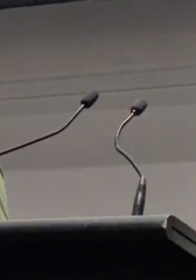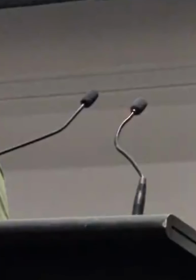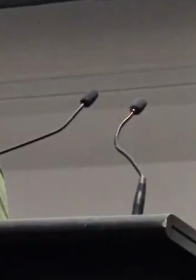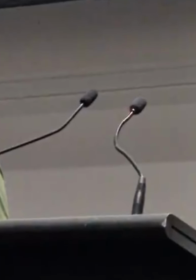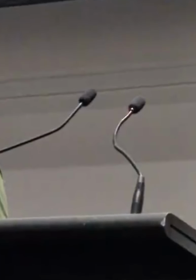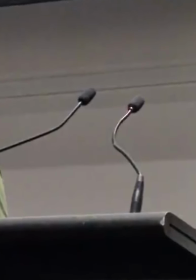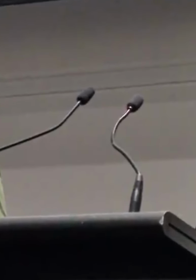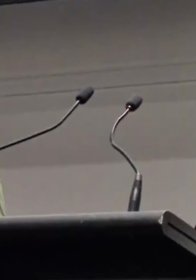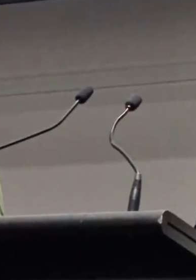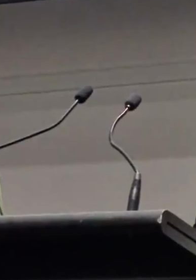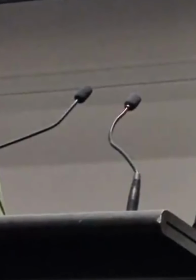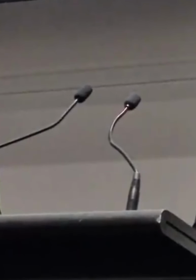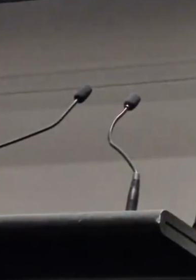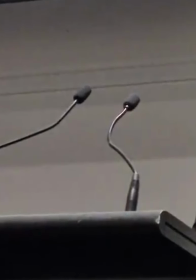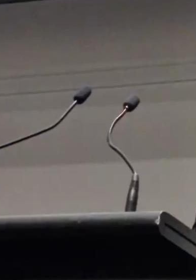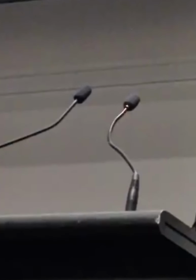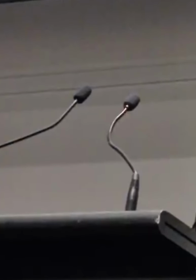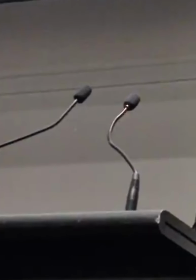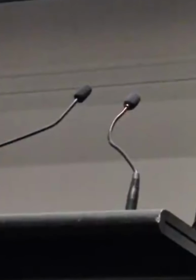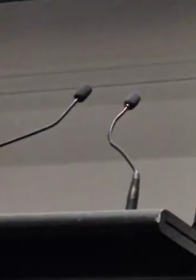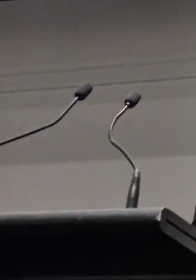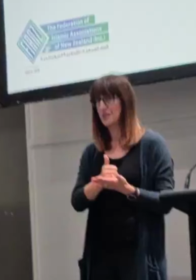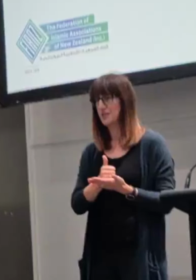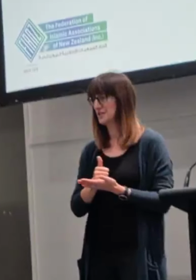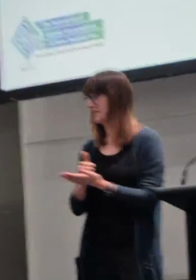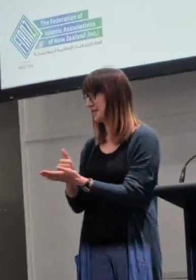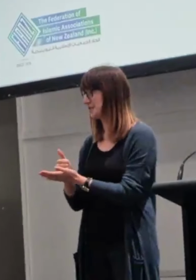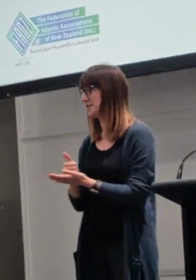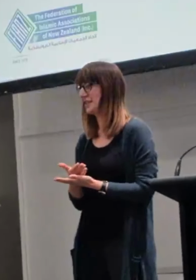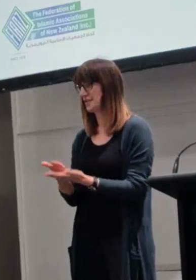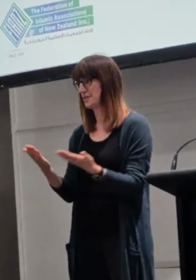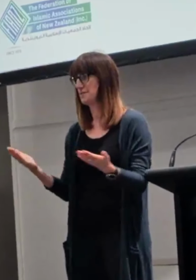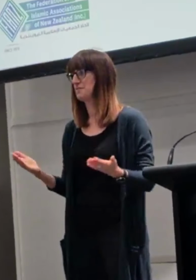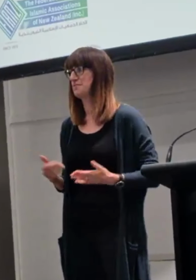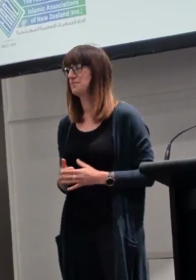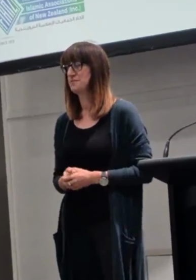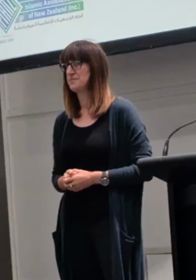te hiranga katoa na atua.